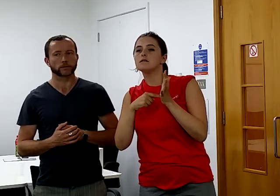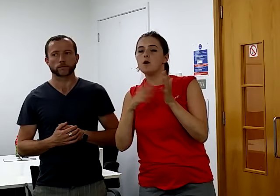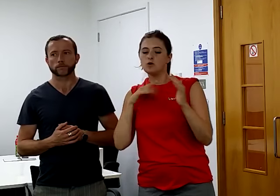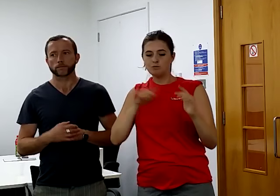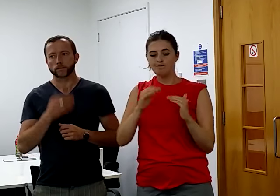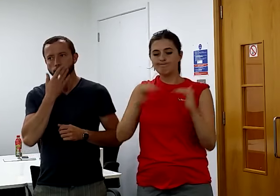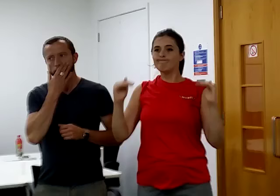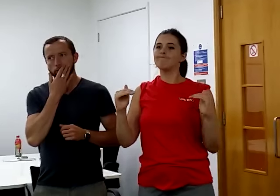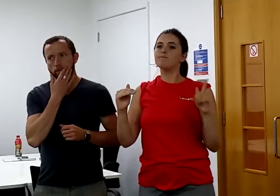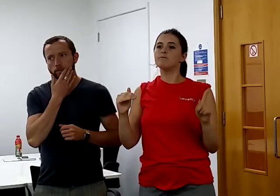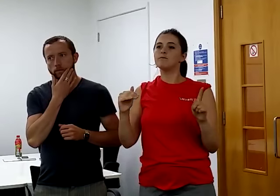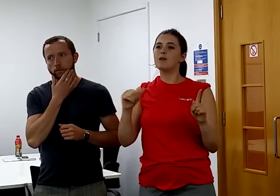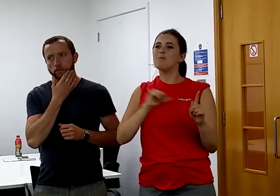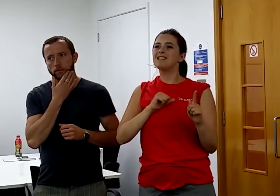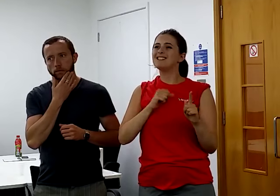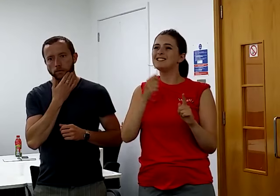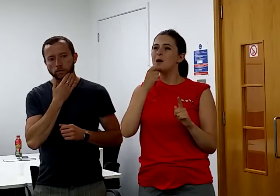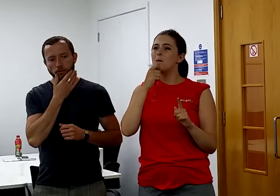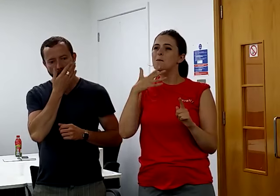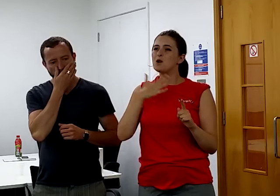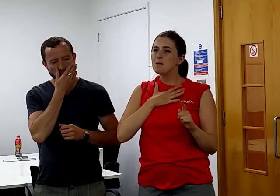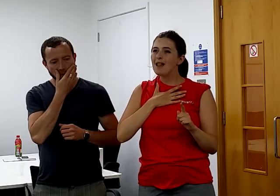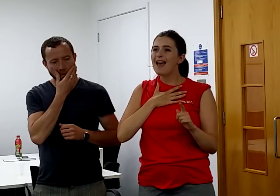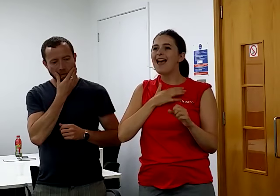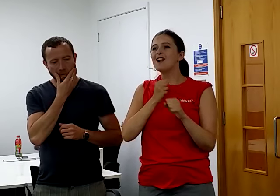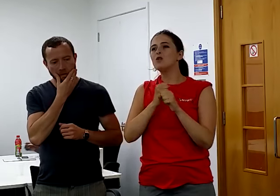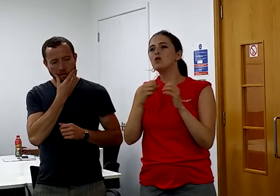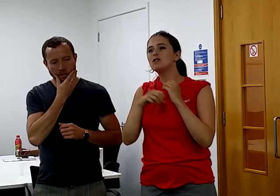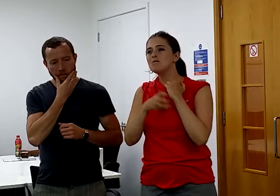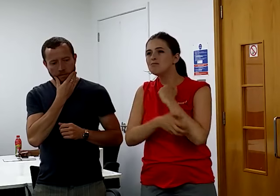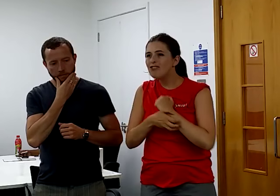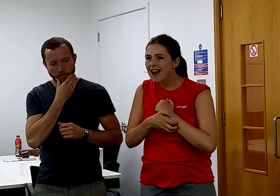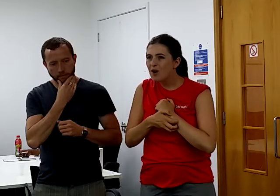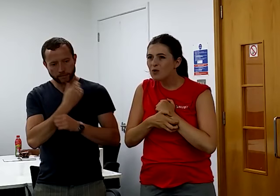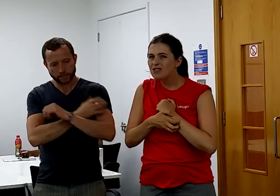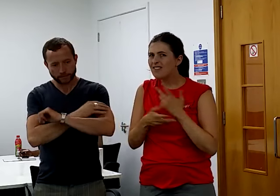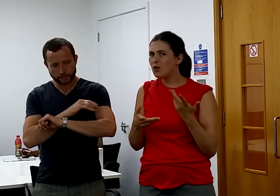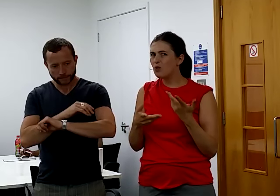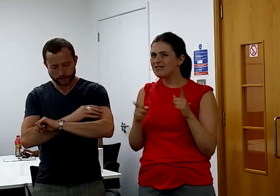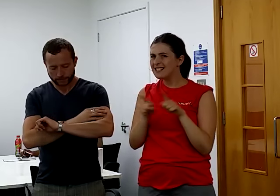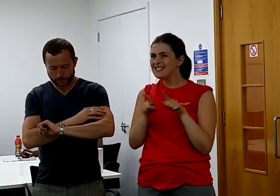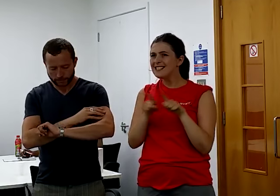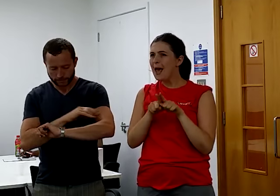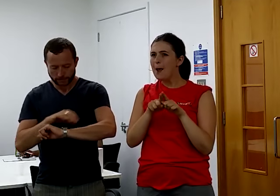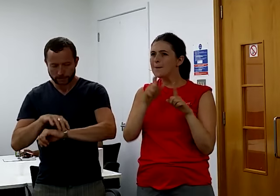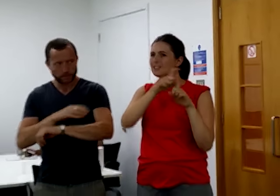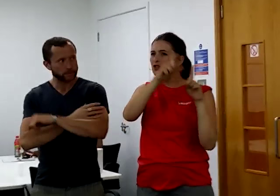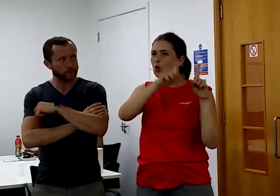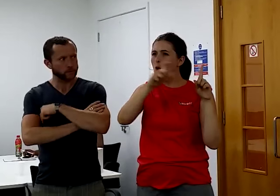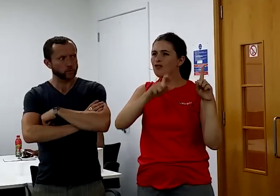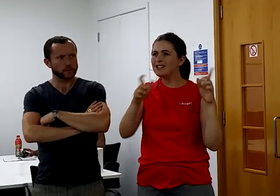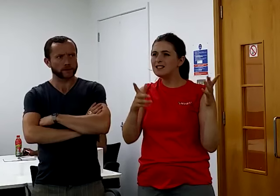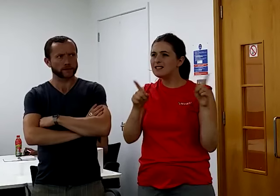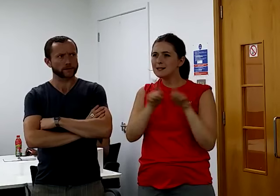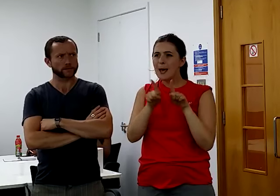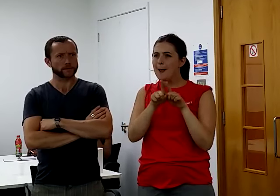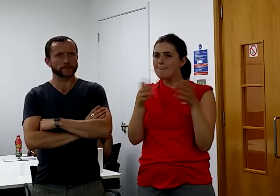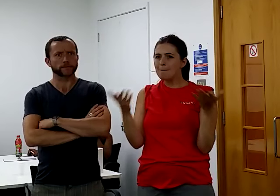of Blair and Brown seemed to me to be virtually indistinguishable from the Tories.